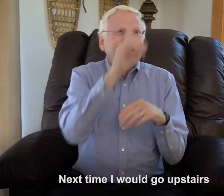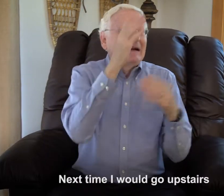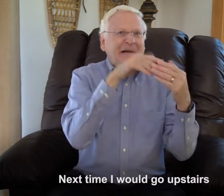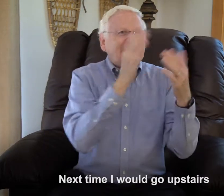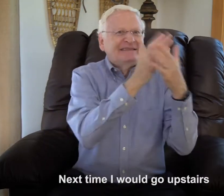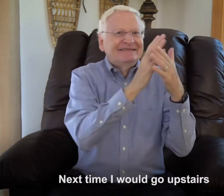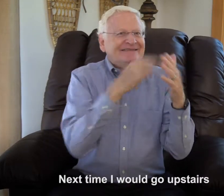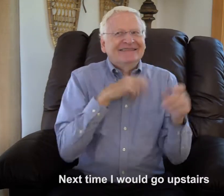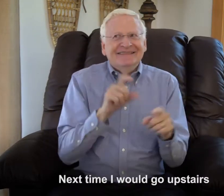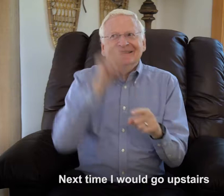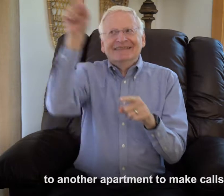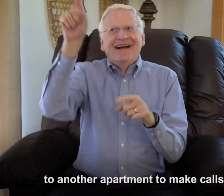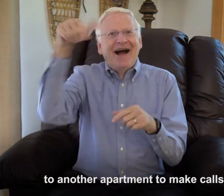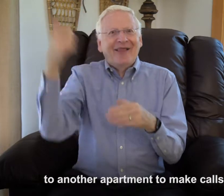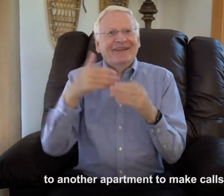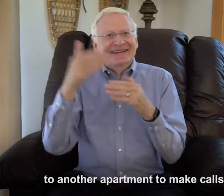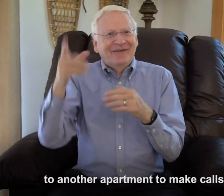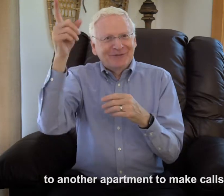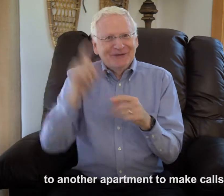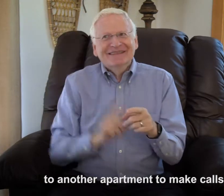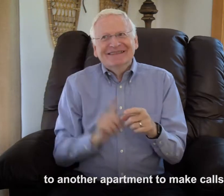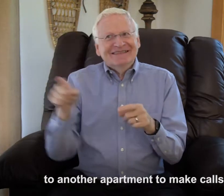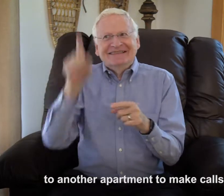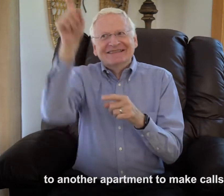The next time, I would go upstairs to another apartment to make calls.